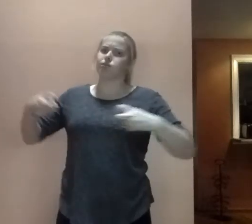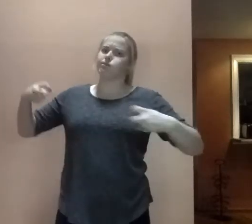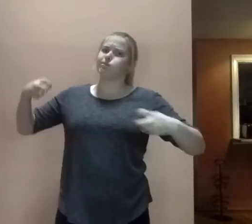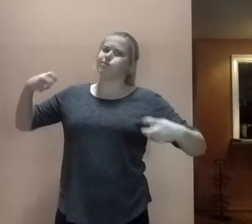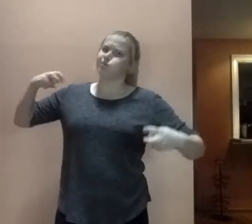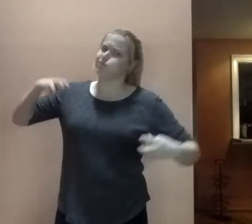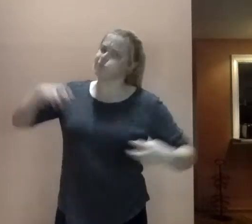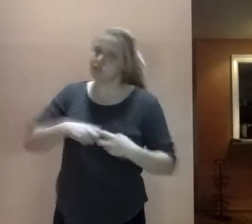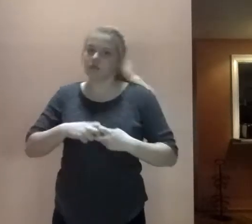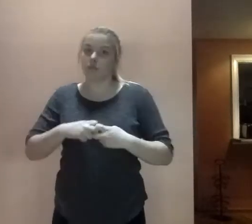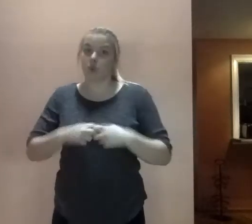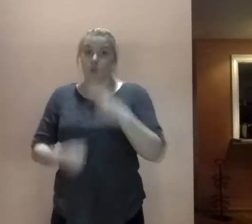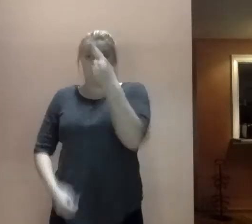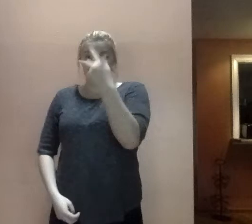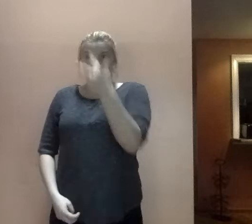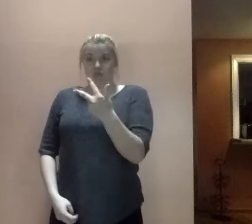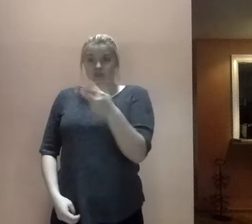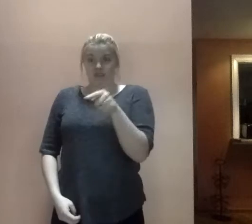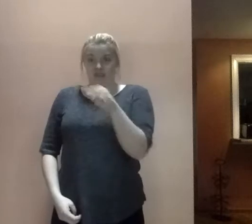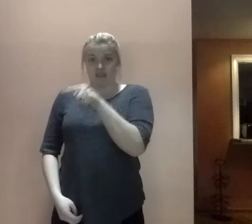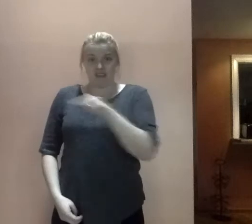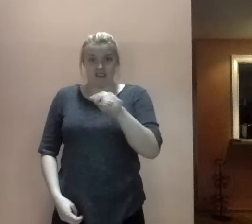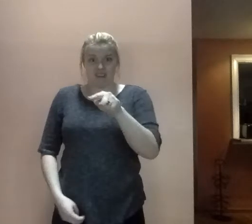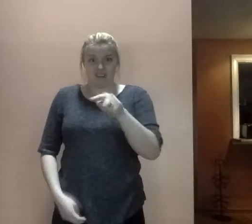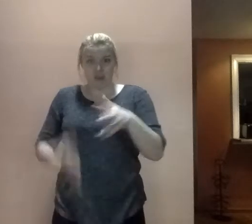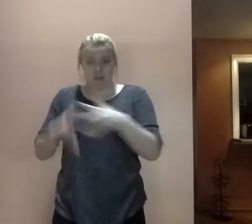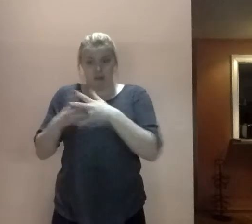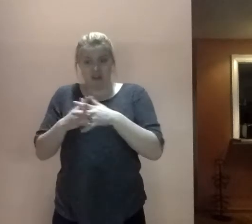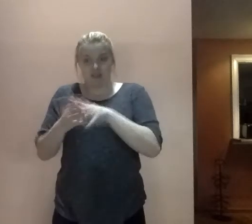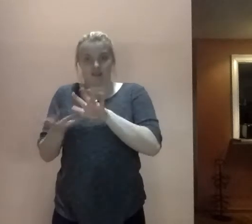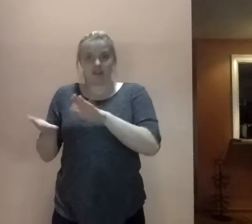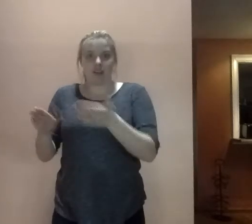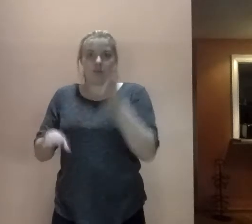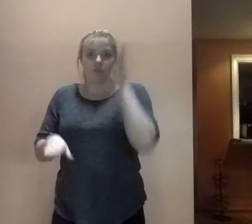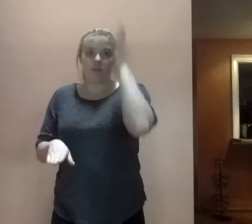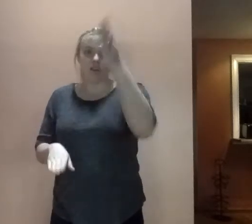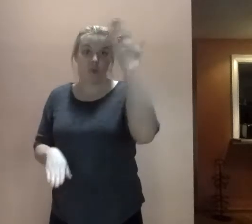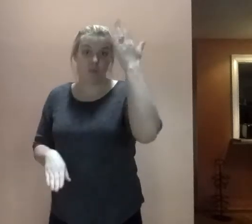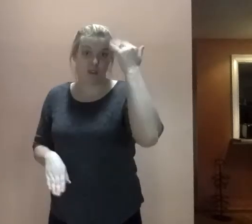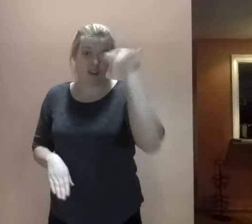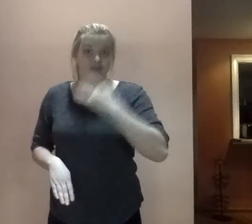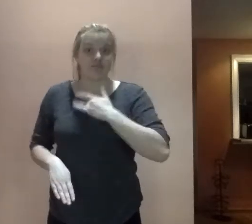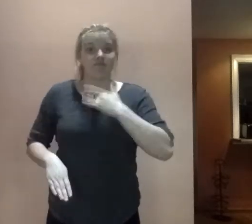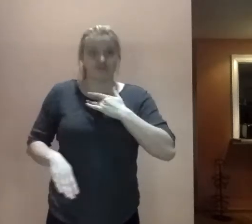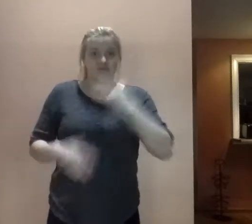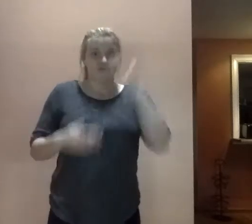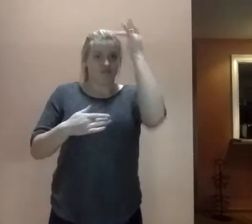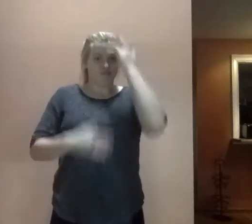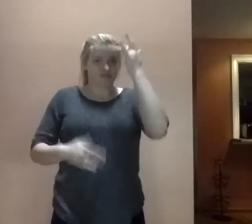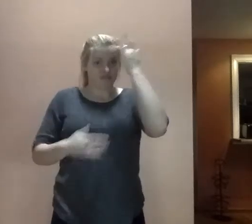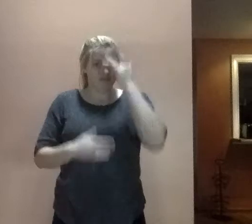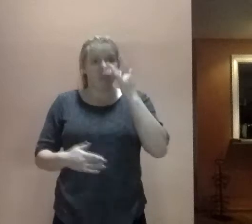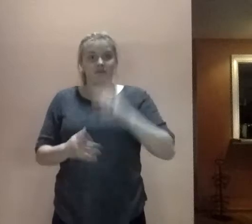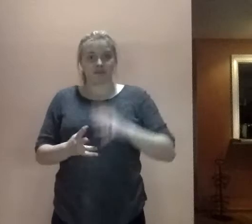die from this disease. The amount of people who die from cardiovascular disease is the equivalent of 4 jumbo jets crashing